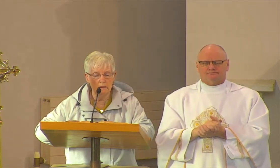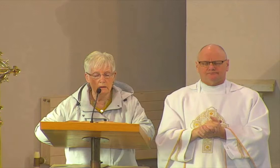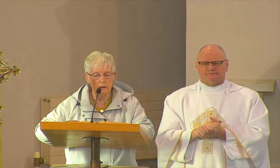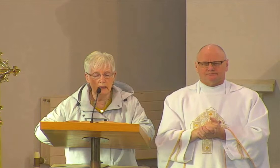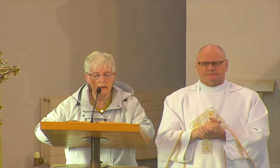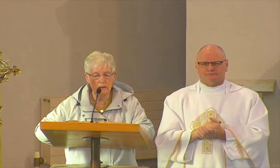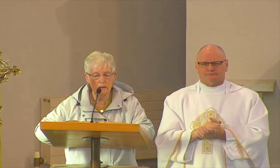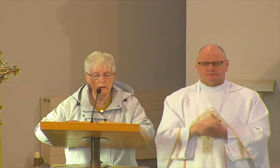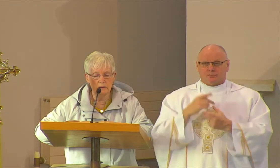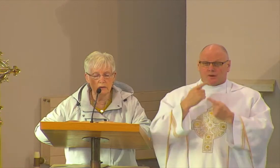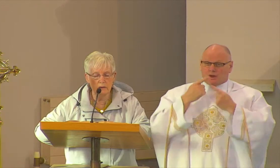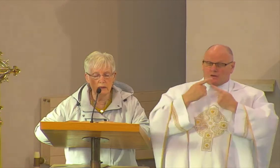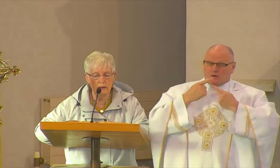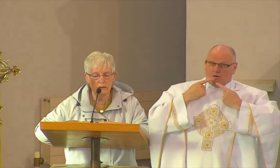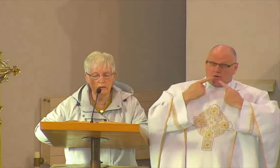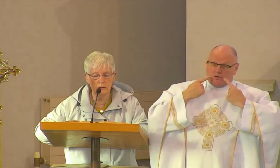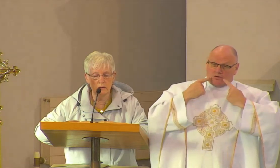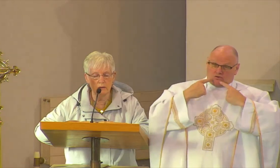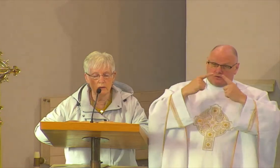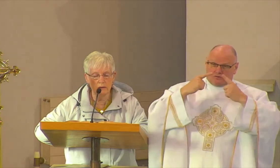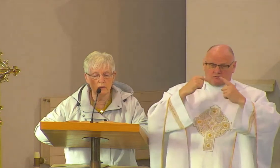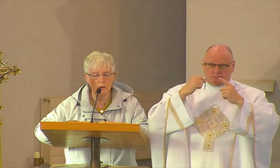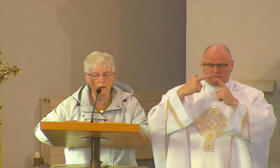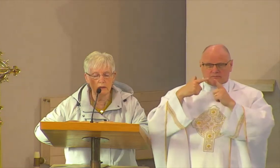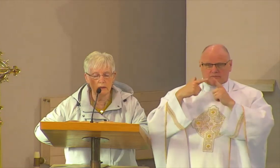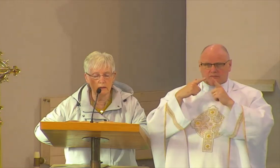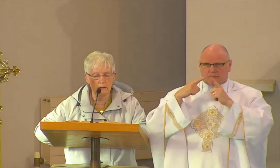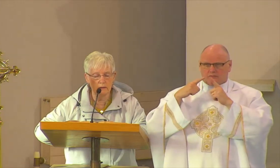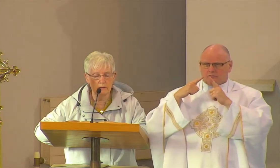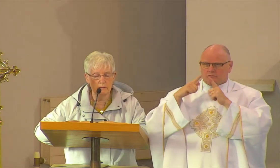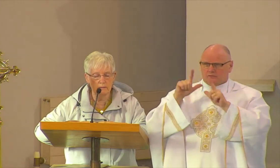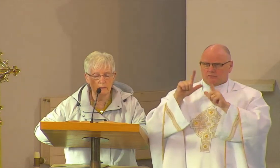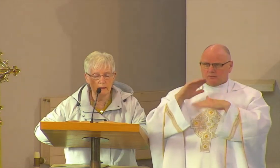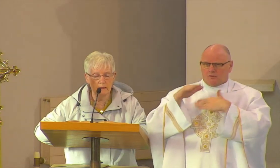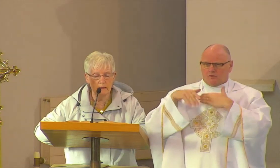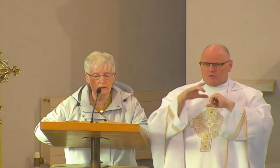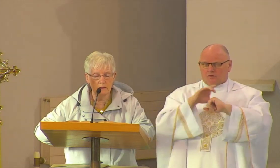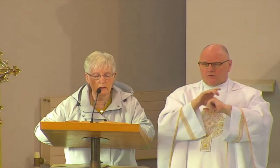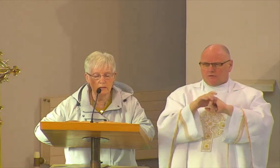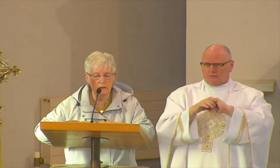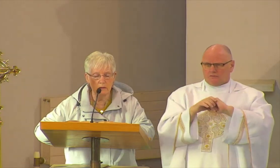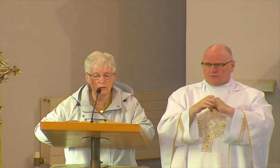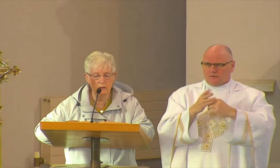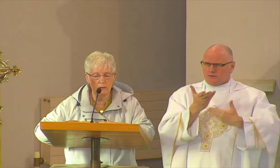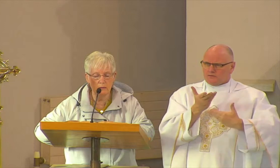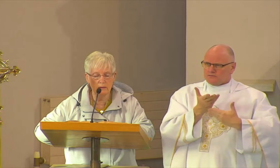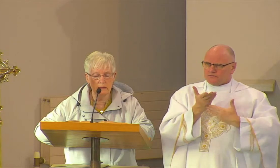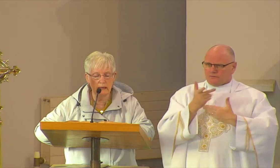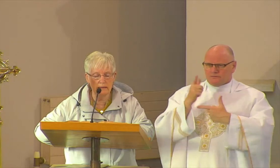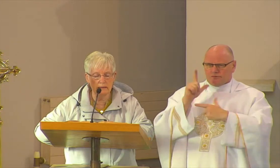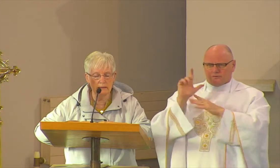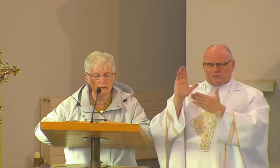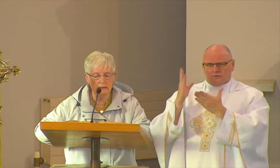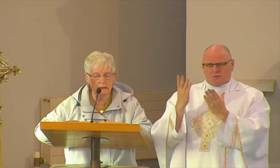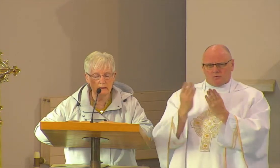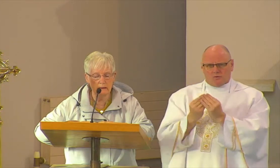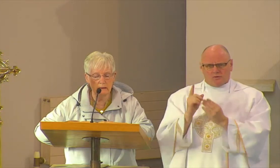Cry out with joy to the Lord, all the earth. Serve the Lord with gladness.